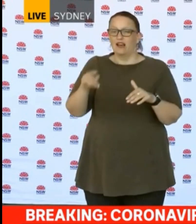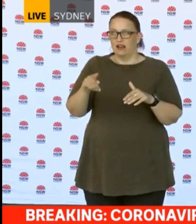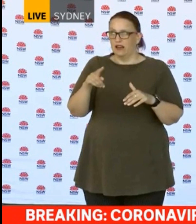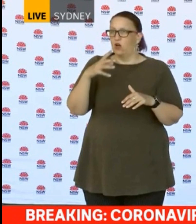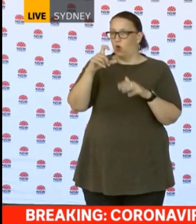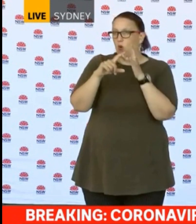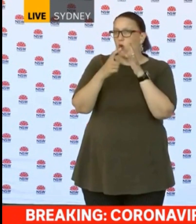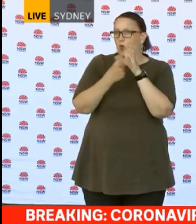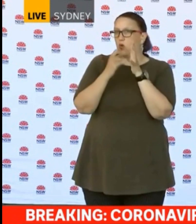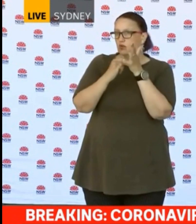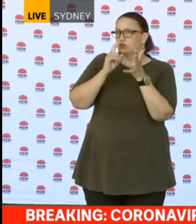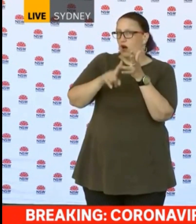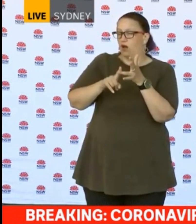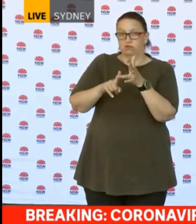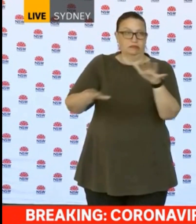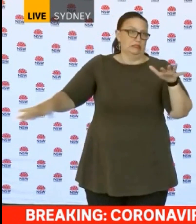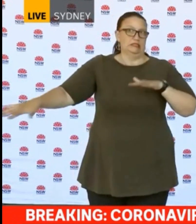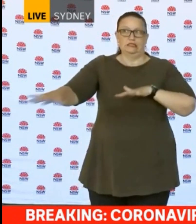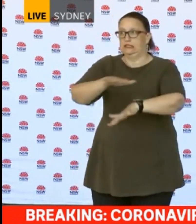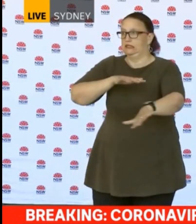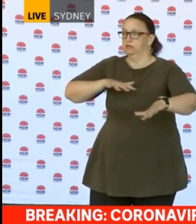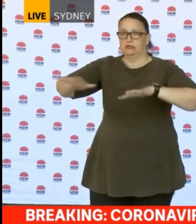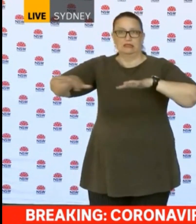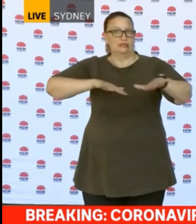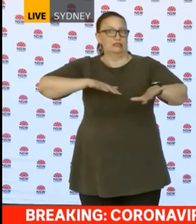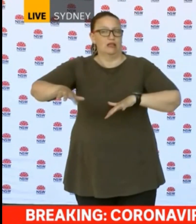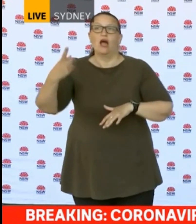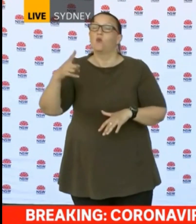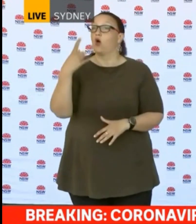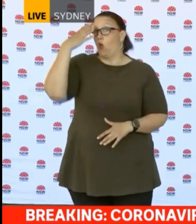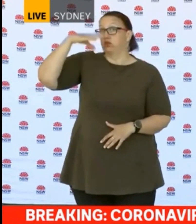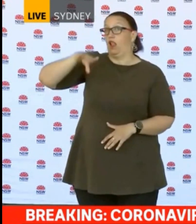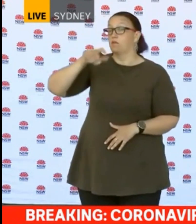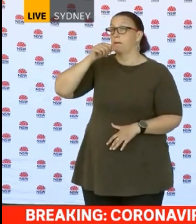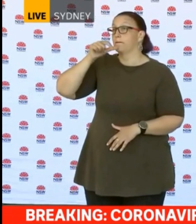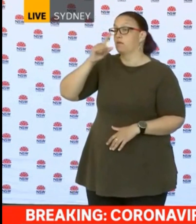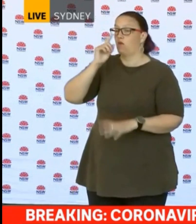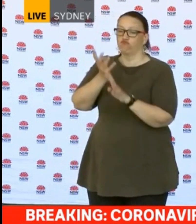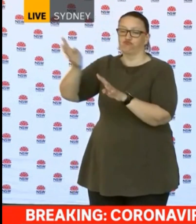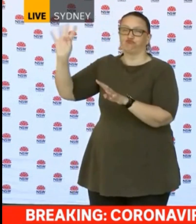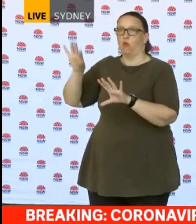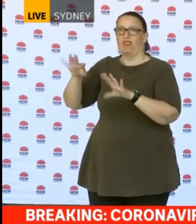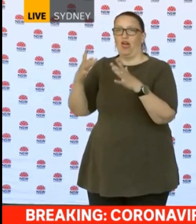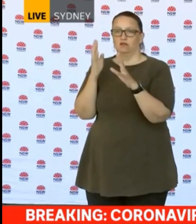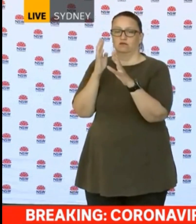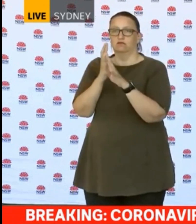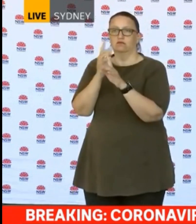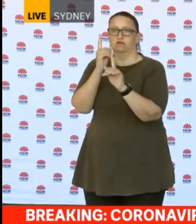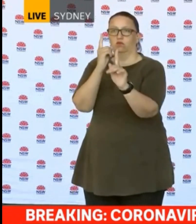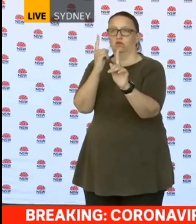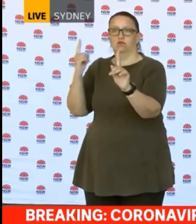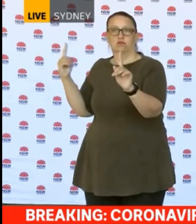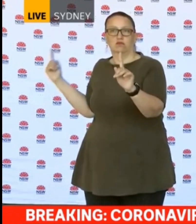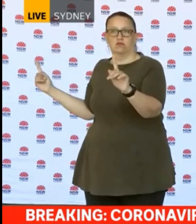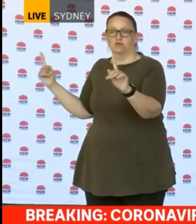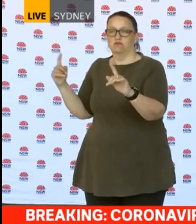were lining up to get in without any social distancing guidelines being followed. So who's responsible